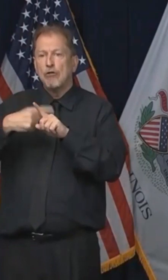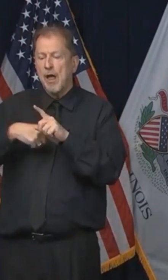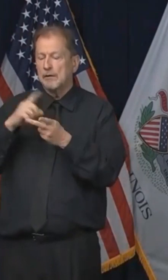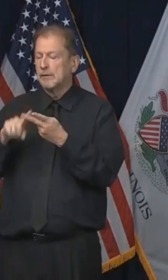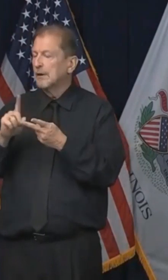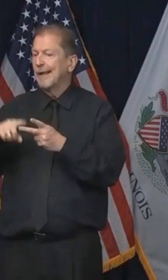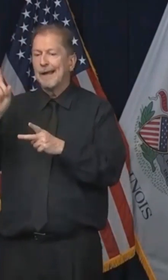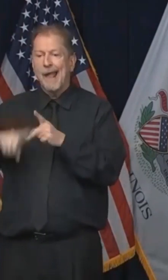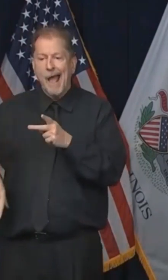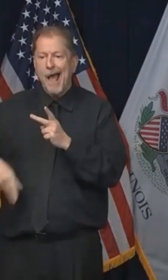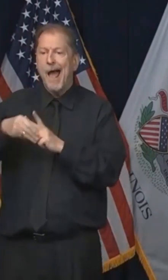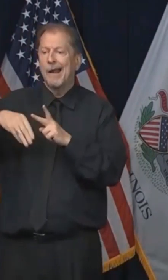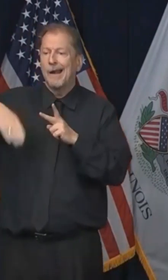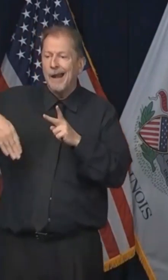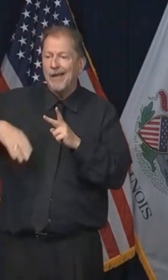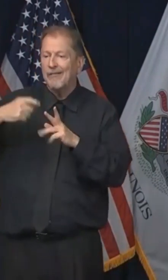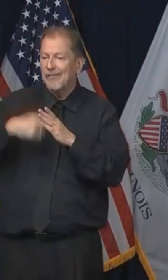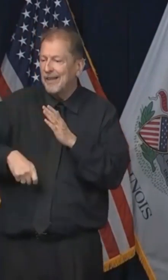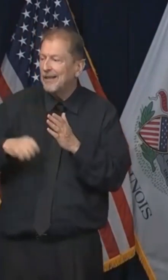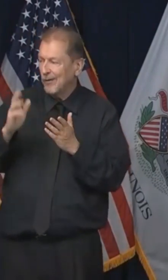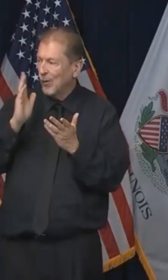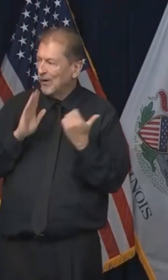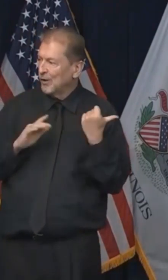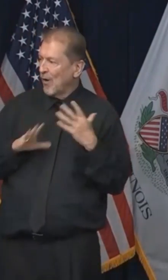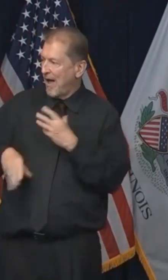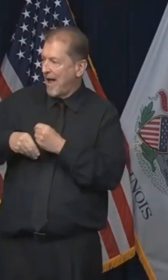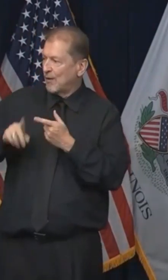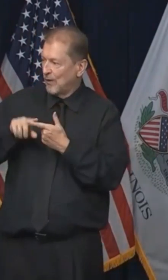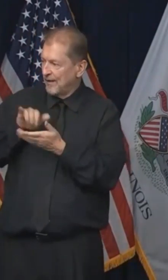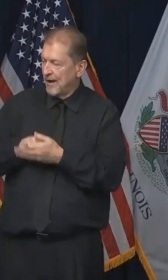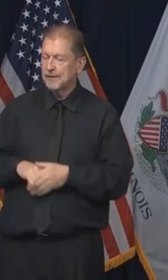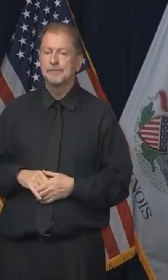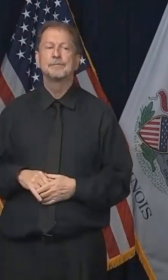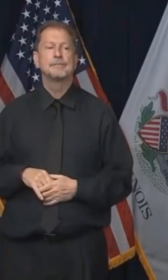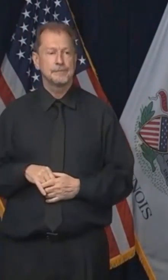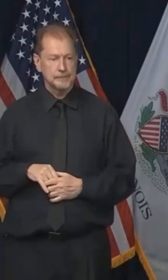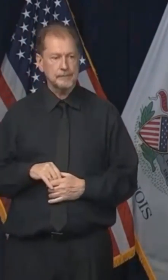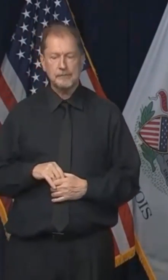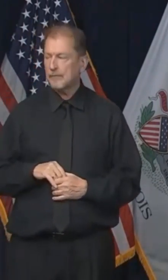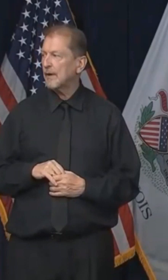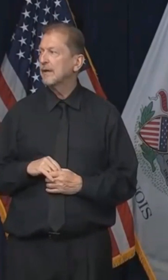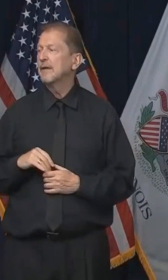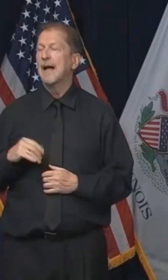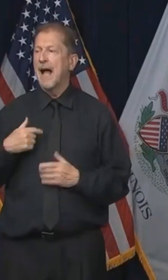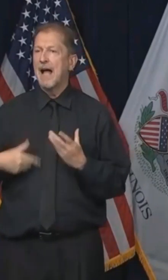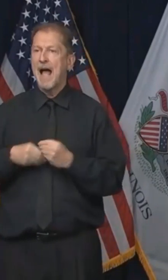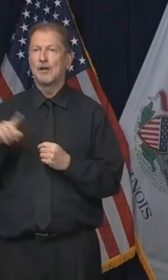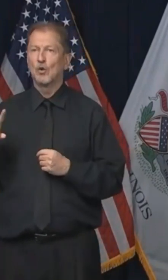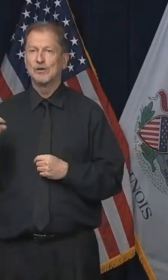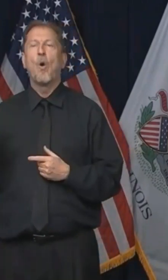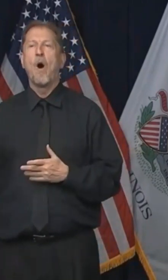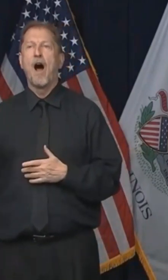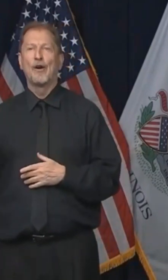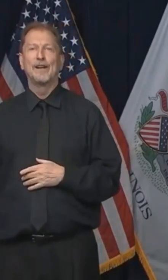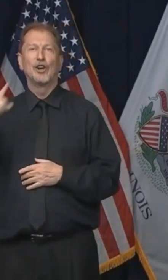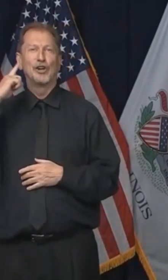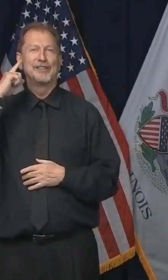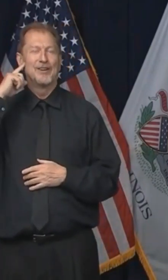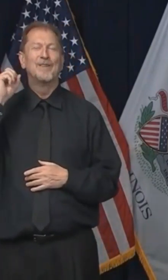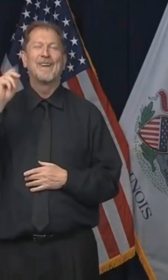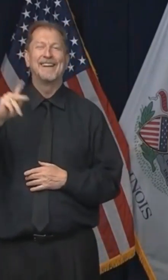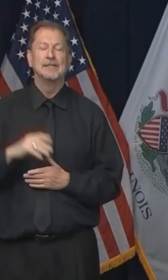like these? I guess I'd say two things about that. Sorry, the question, well, I guess you've said it, so I don't need to repeat